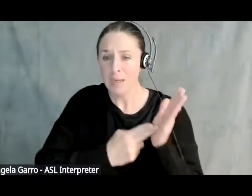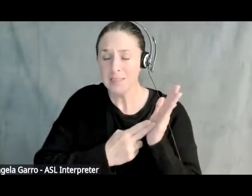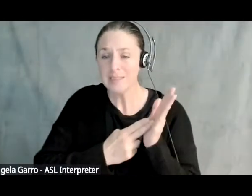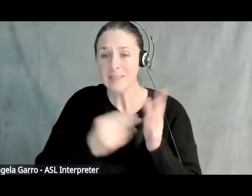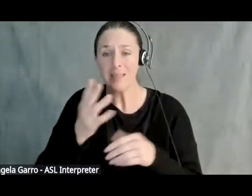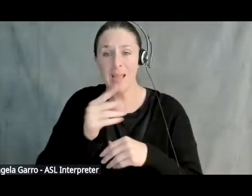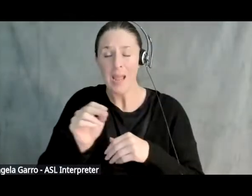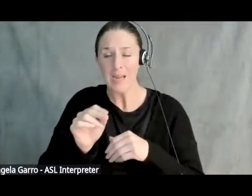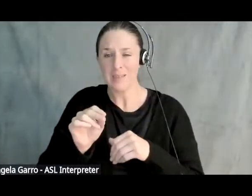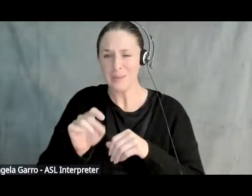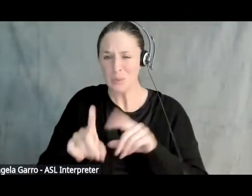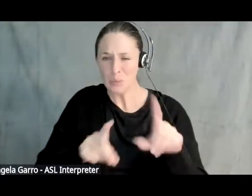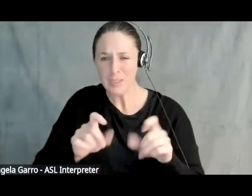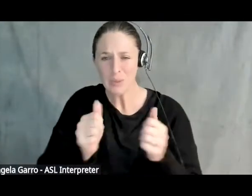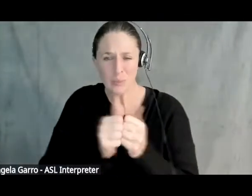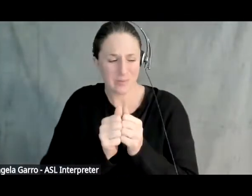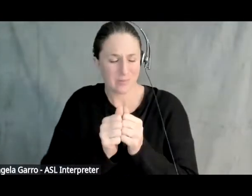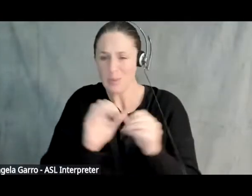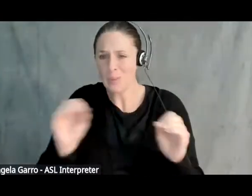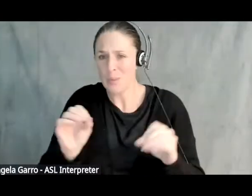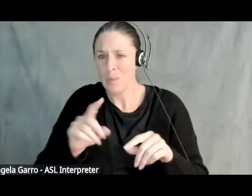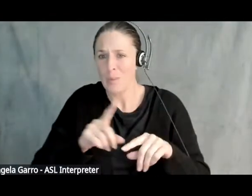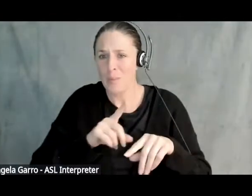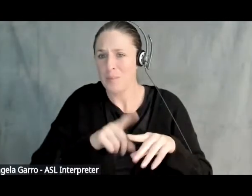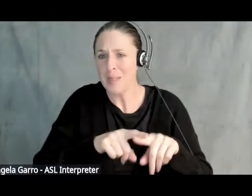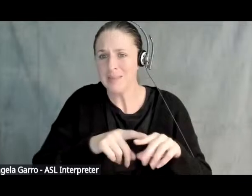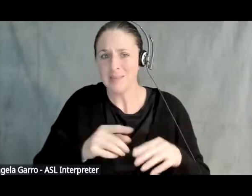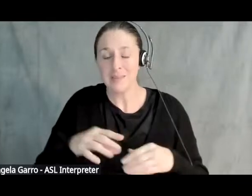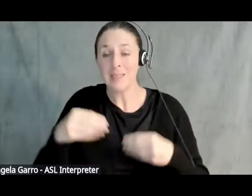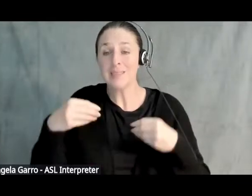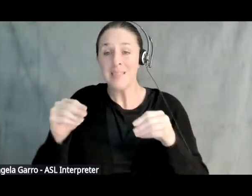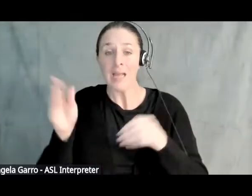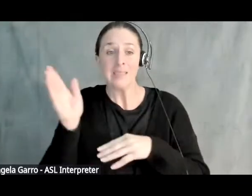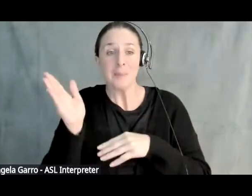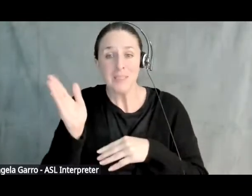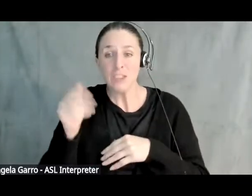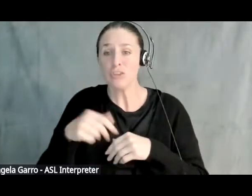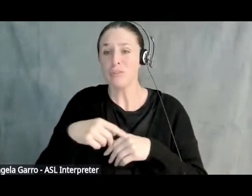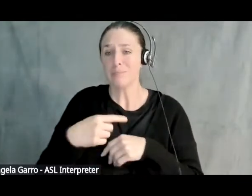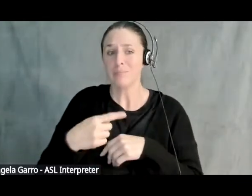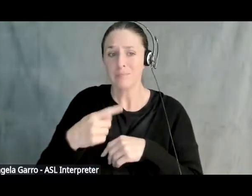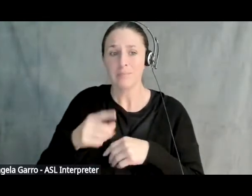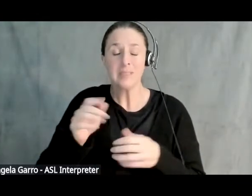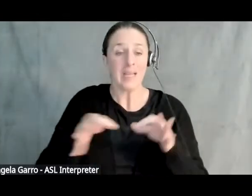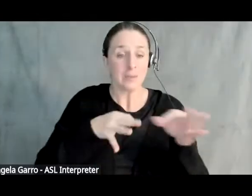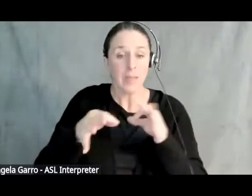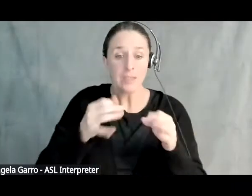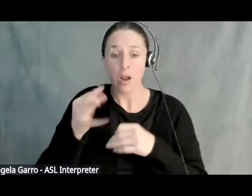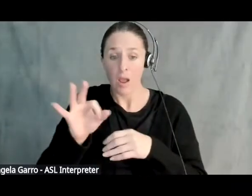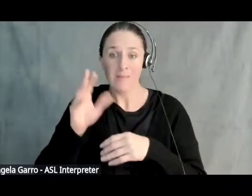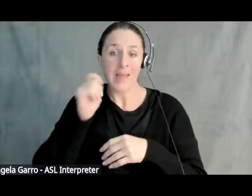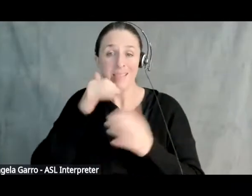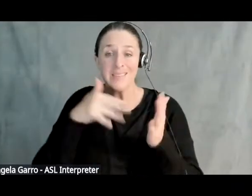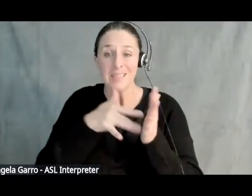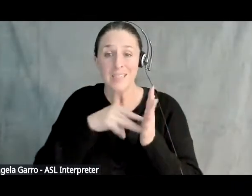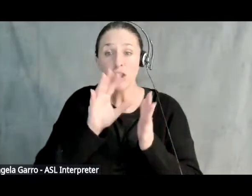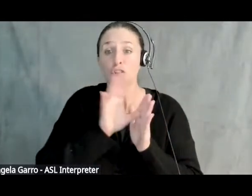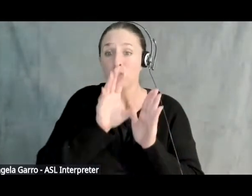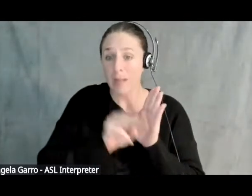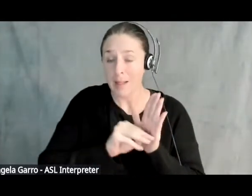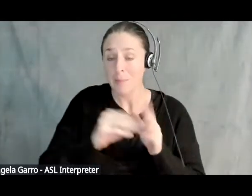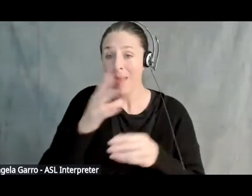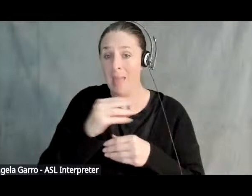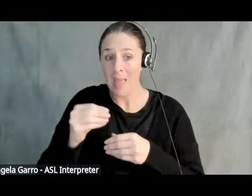with no basis. This sales pitch consisted of an explanation of the ethnic studies curriculum and the